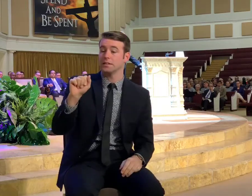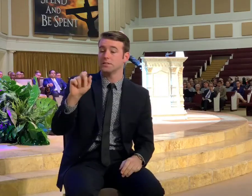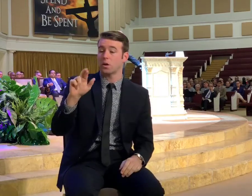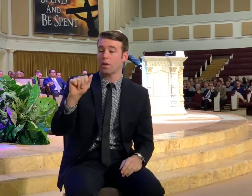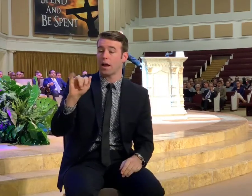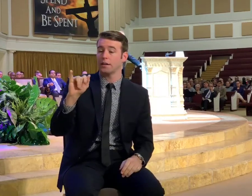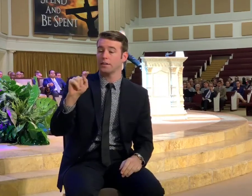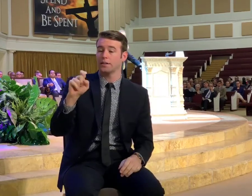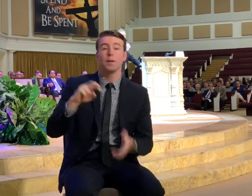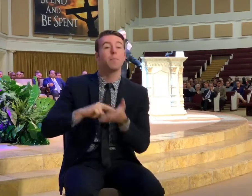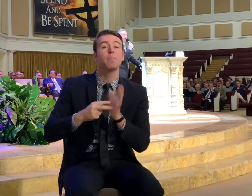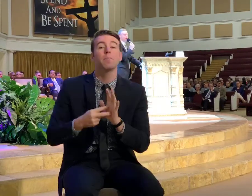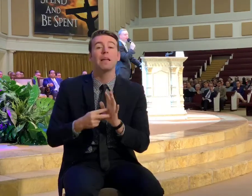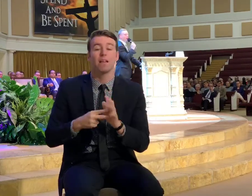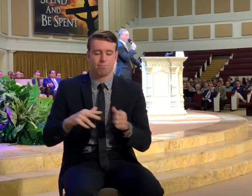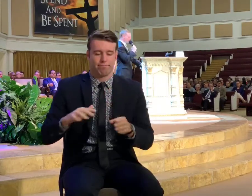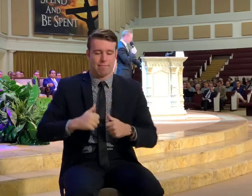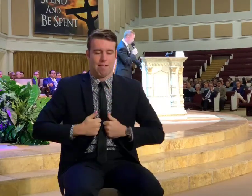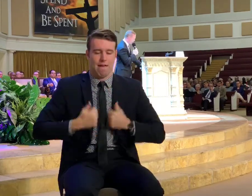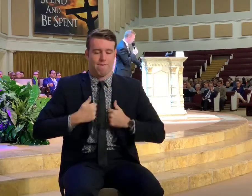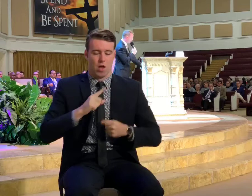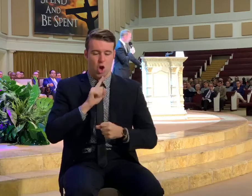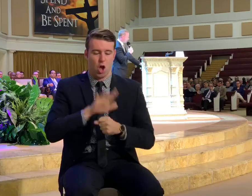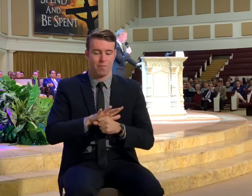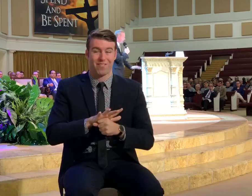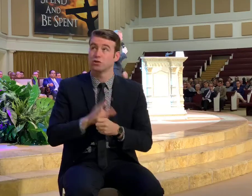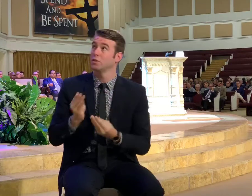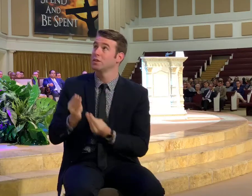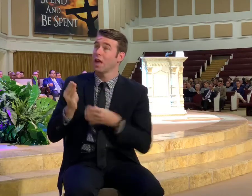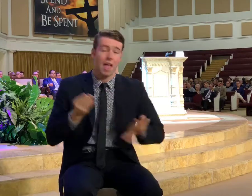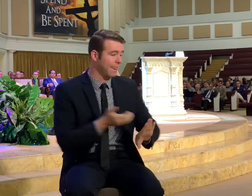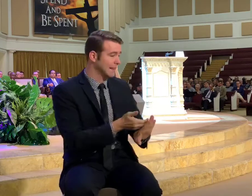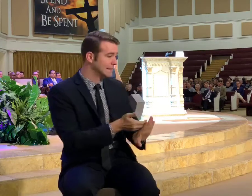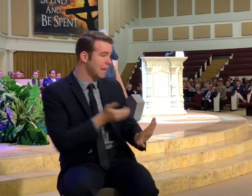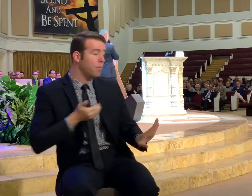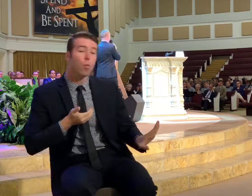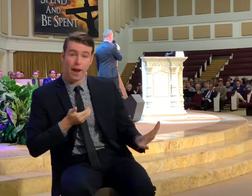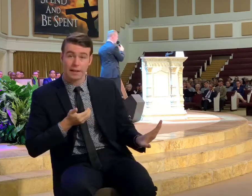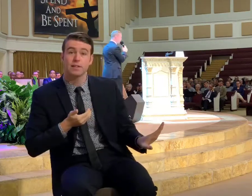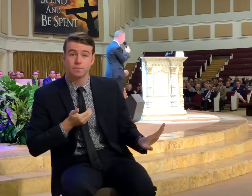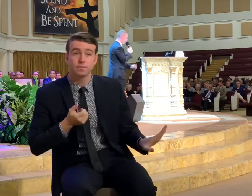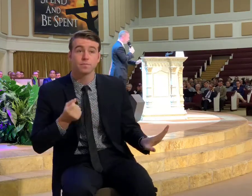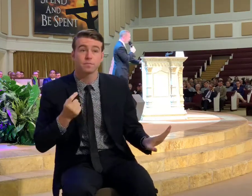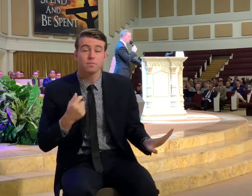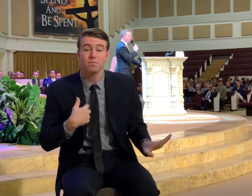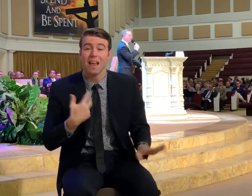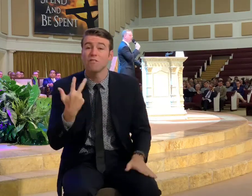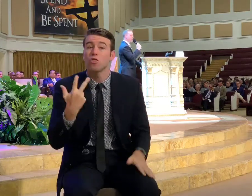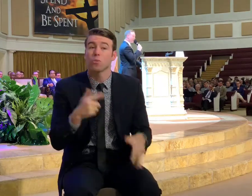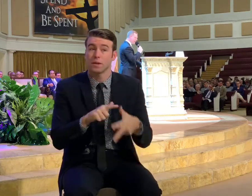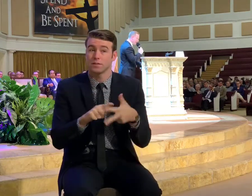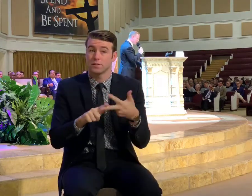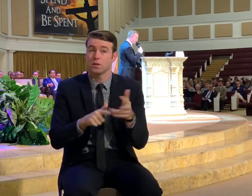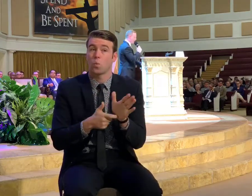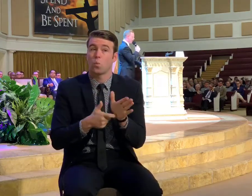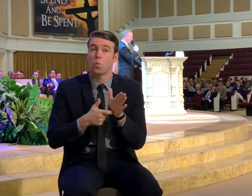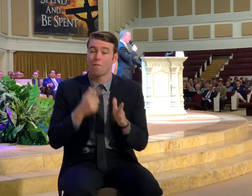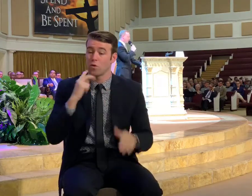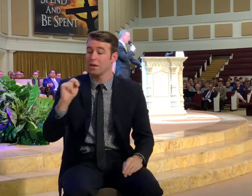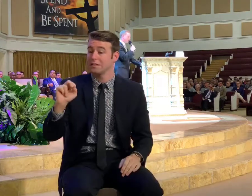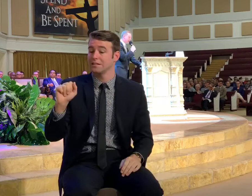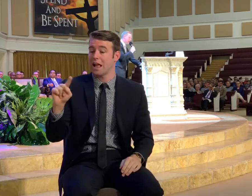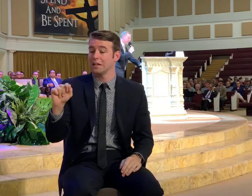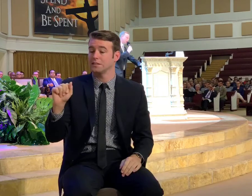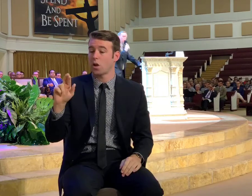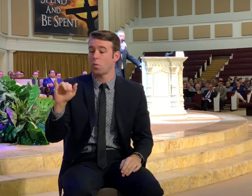simply means to be consecrated or separated. There were three main requirements that a Nazarite had